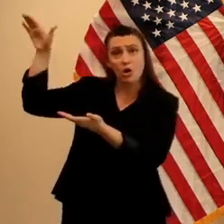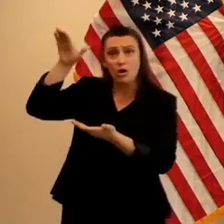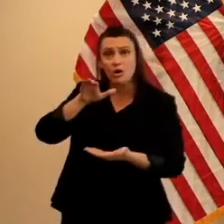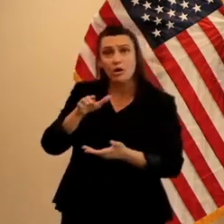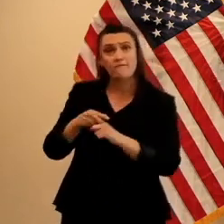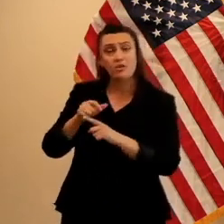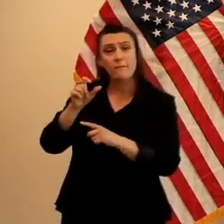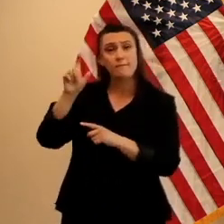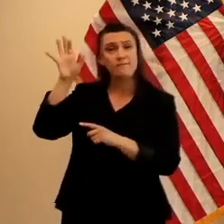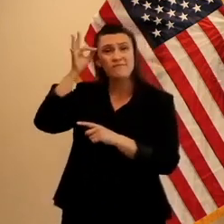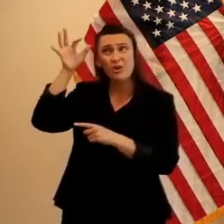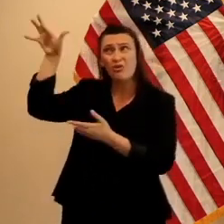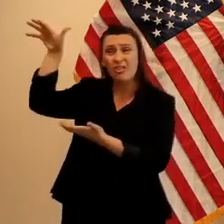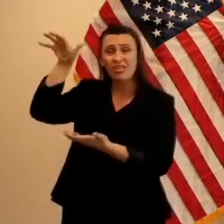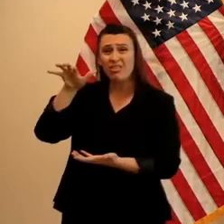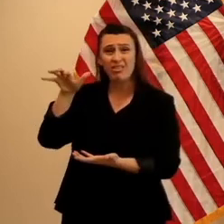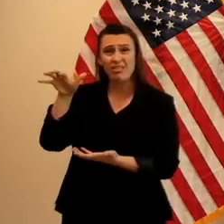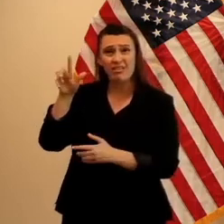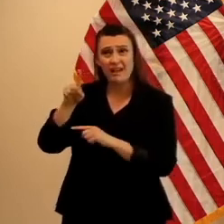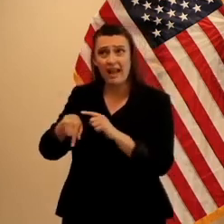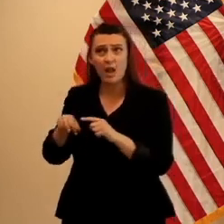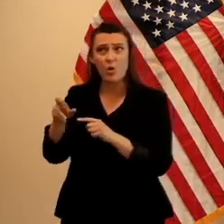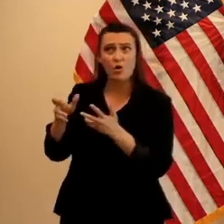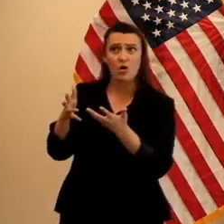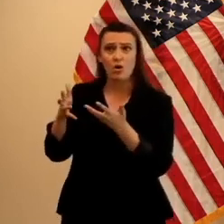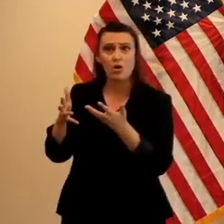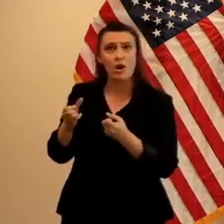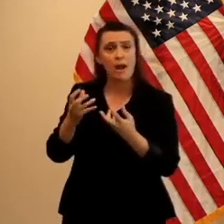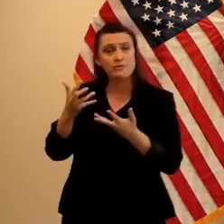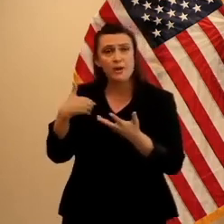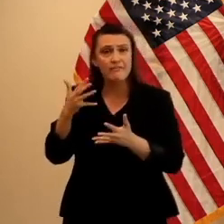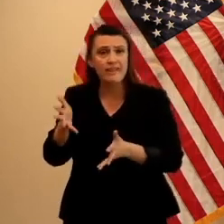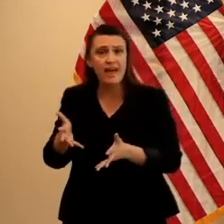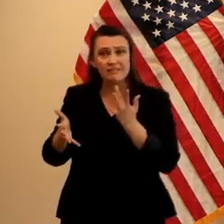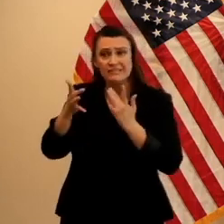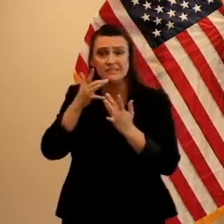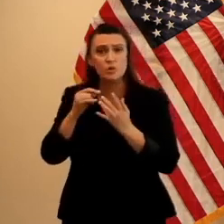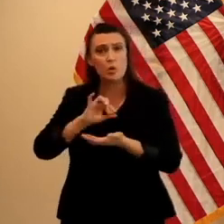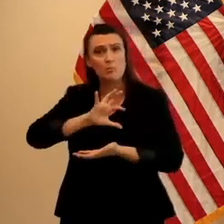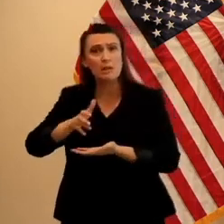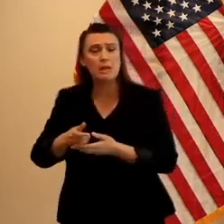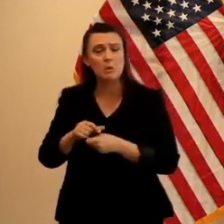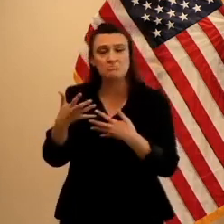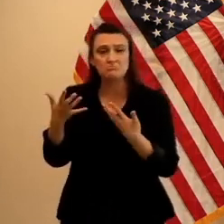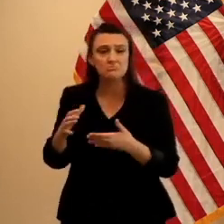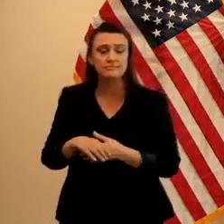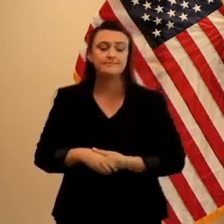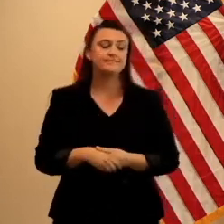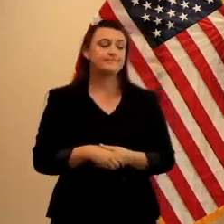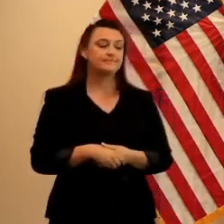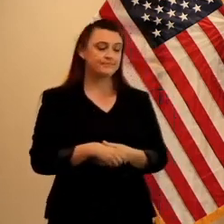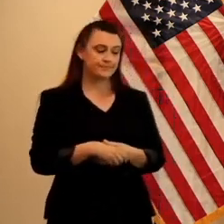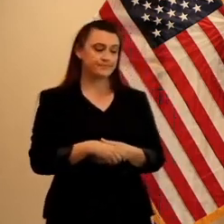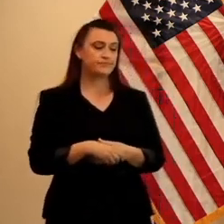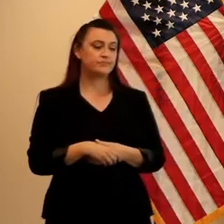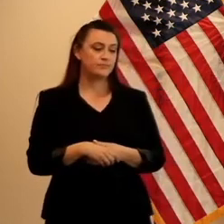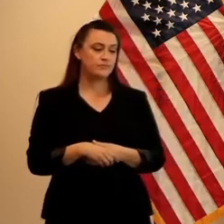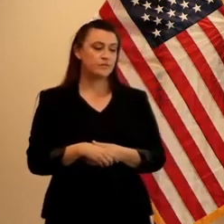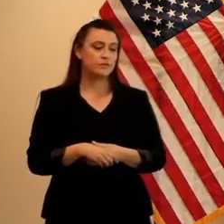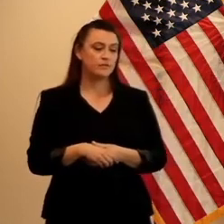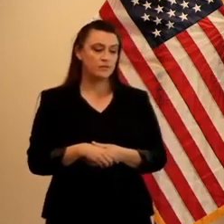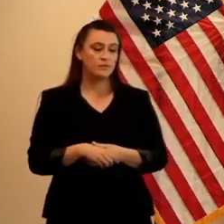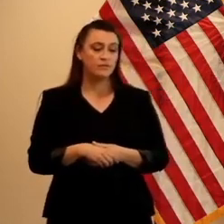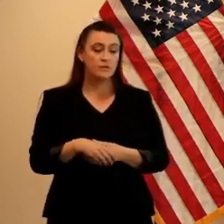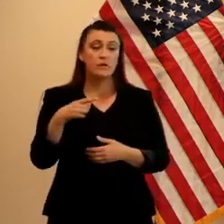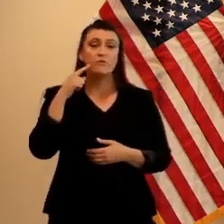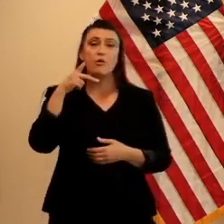And are you, where, how are we doing right now on PPE? Do we have what we need? Well, we've, In